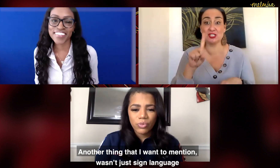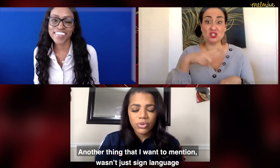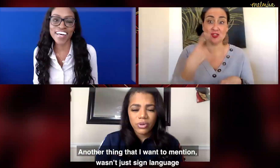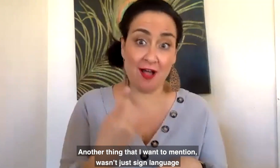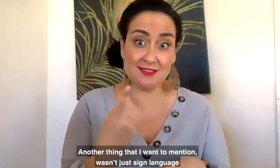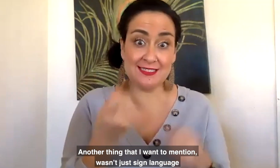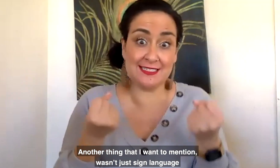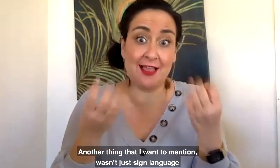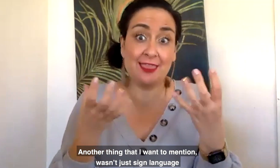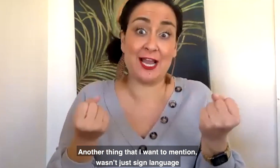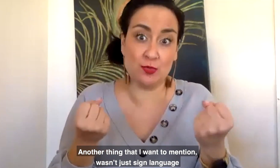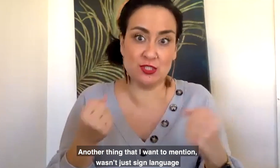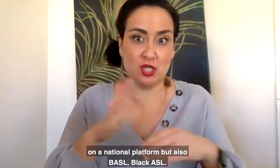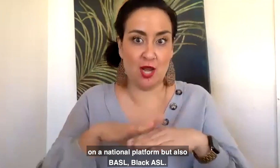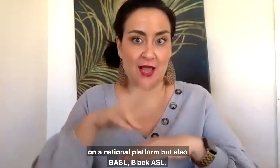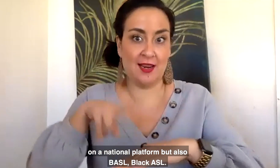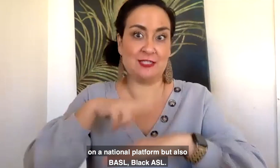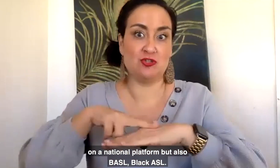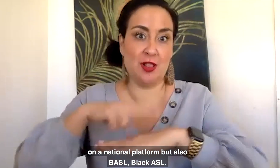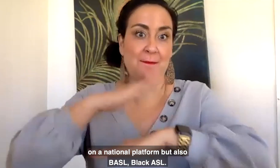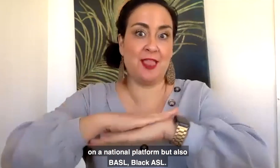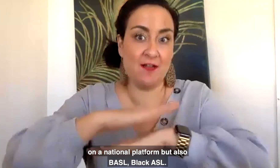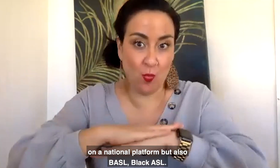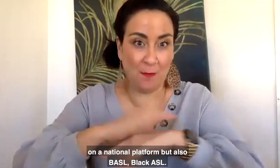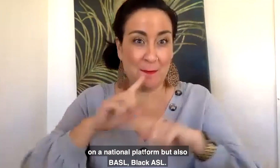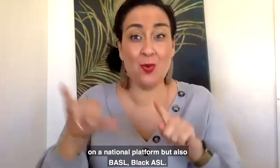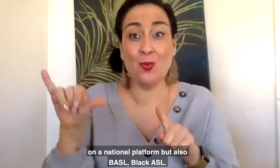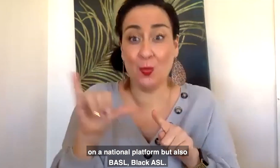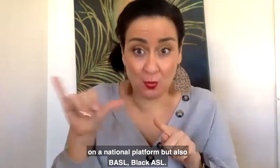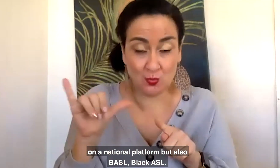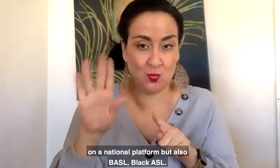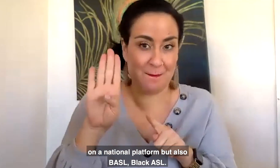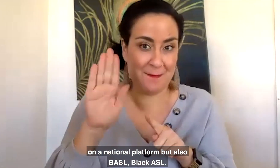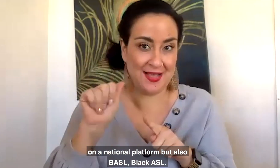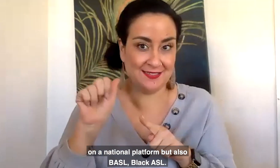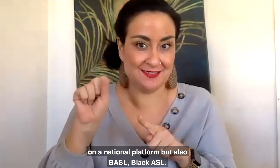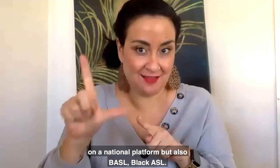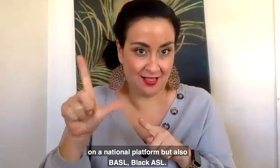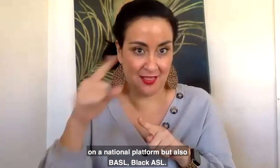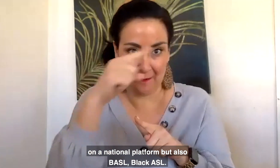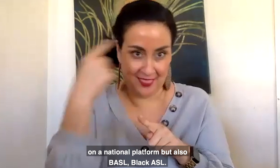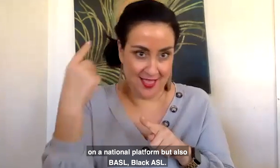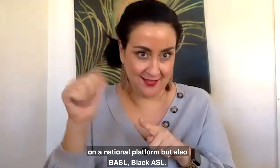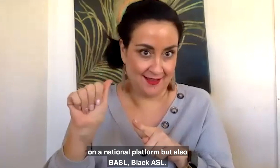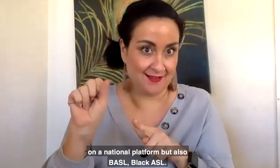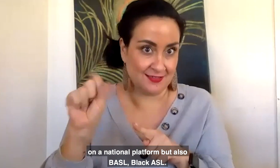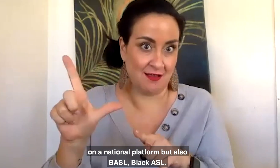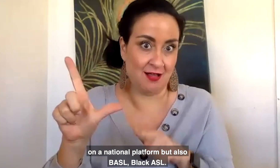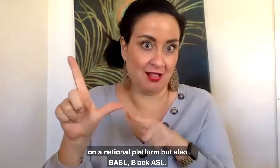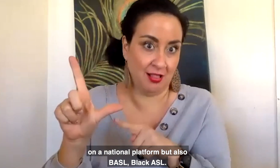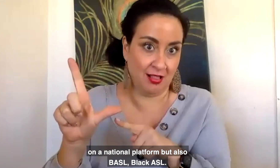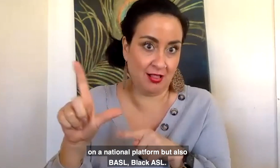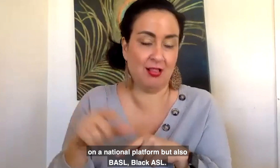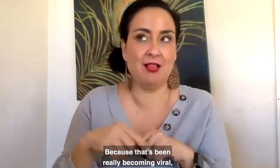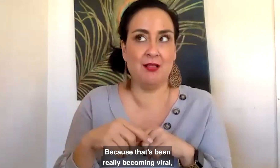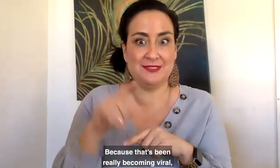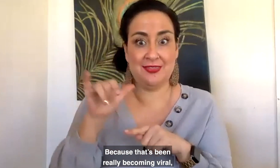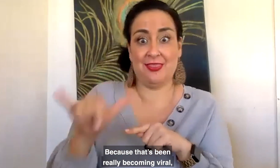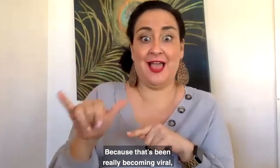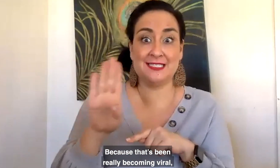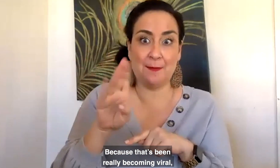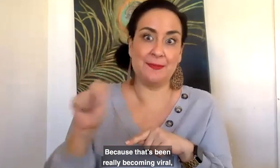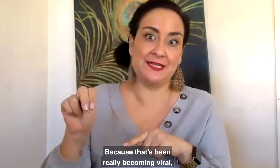I love that. And another thing I want to mention, not just sign language on a national platform, but also Black